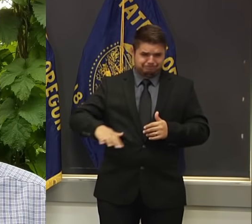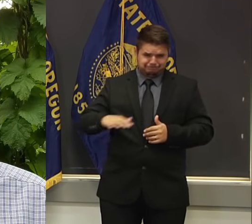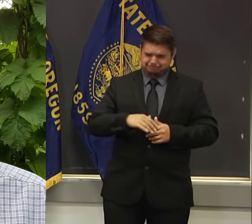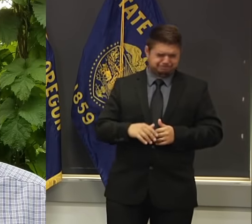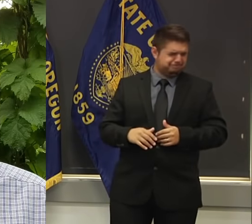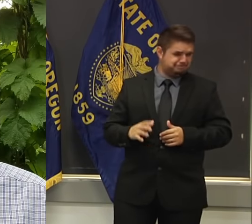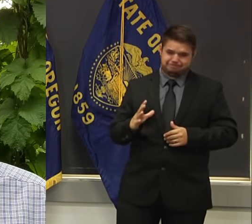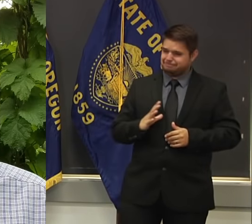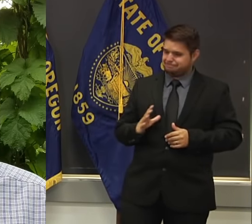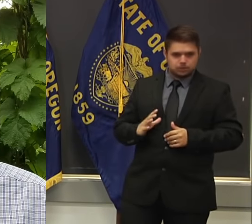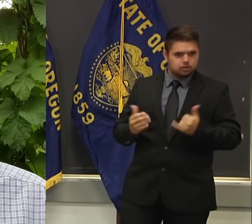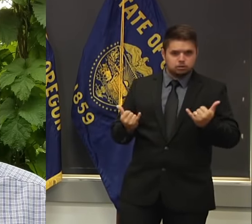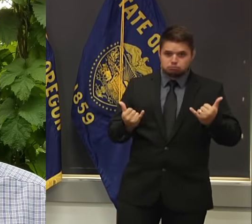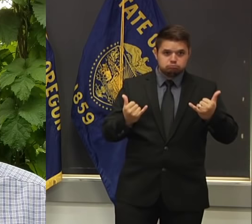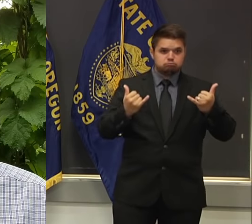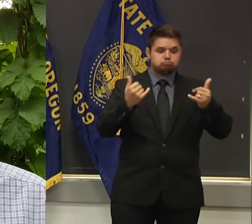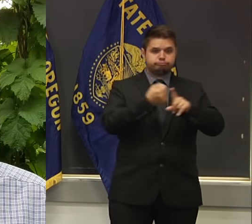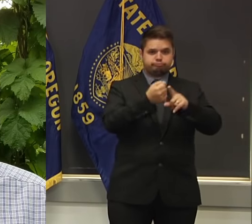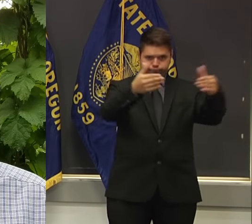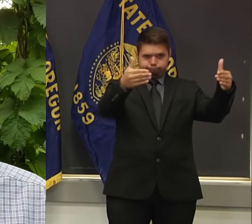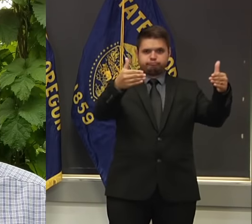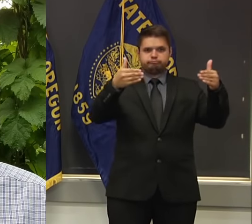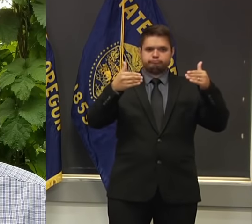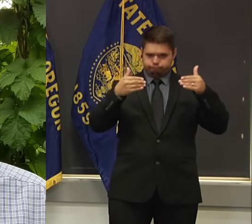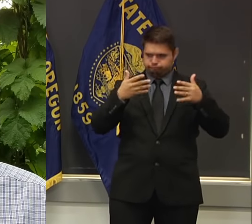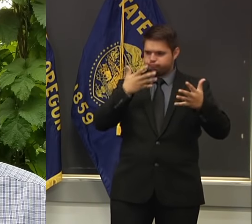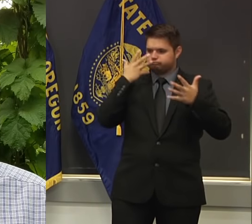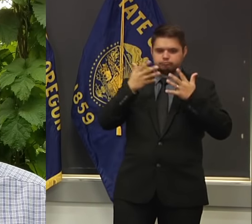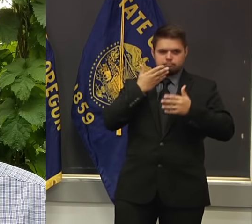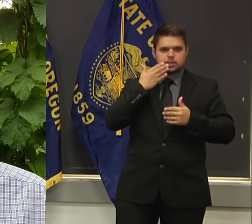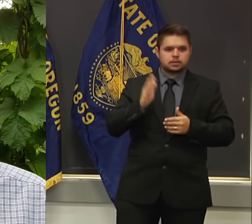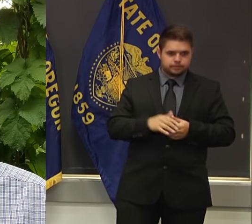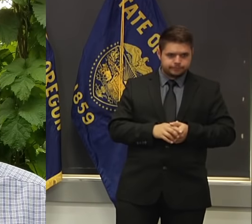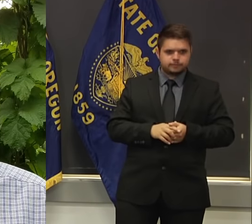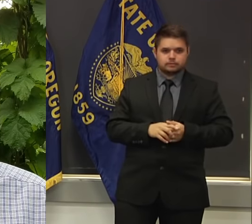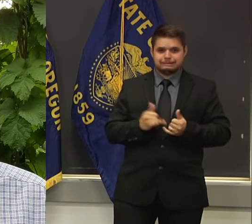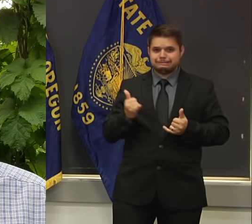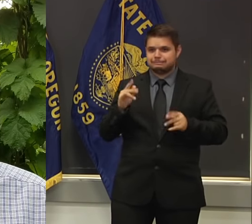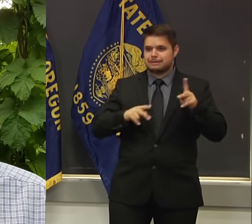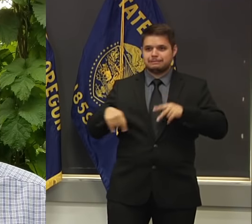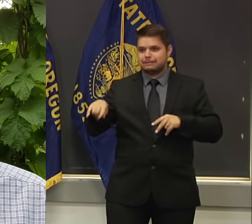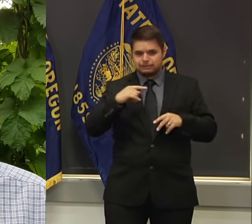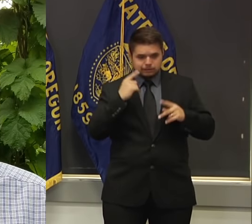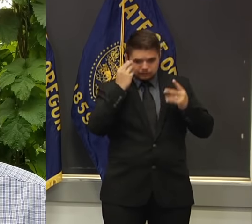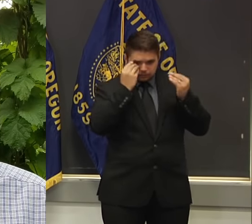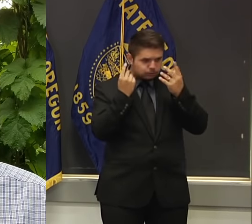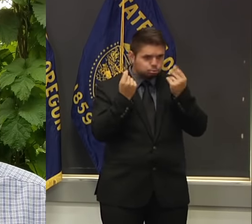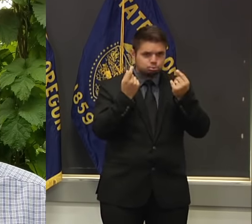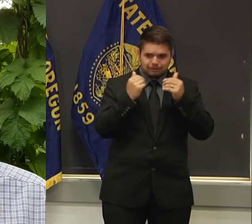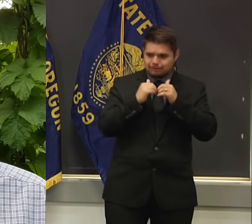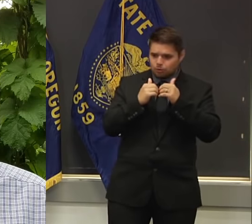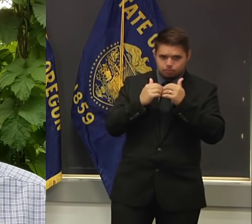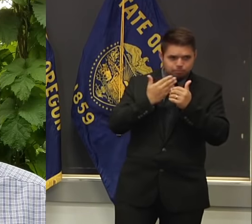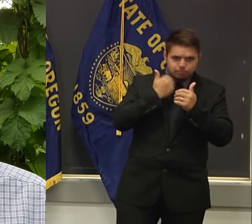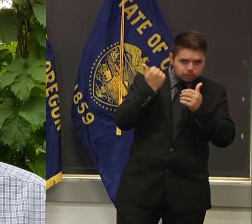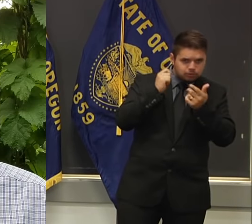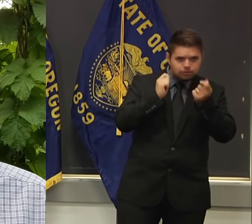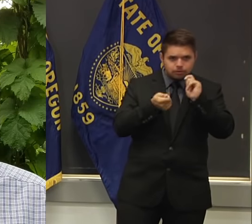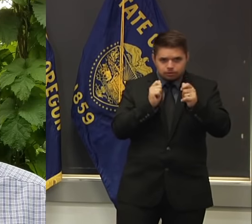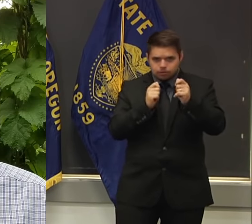while folks are doing things now to address the current conditions, some of those things you're doing now may very well be applied